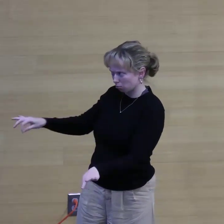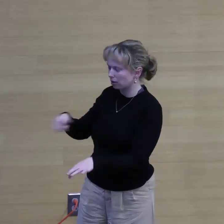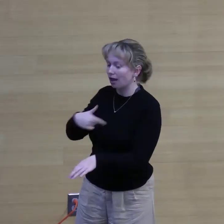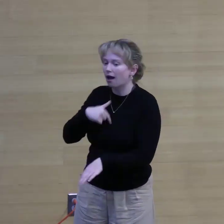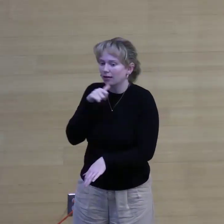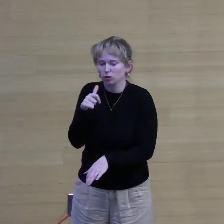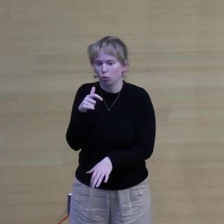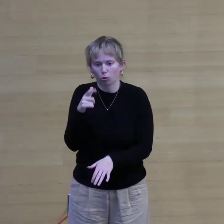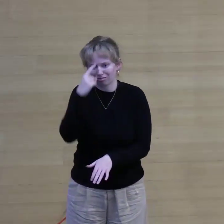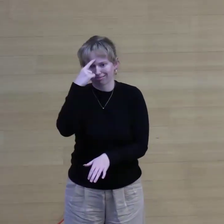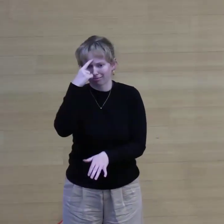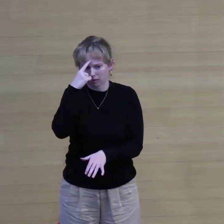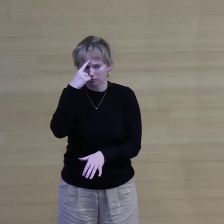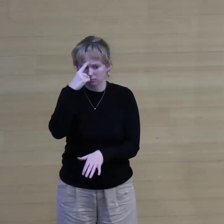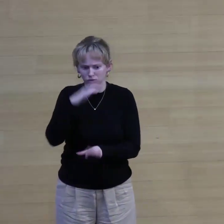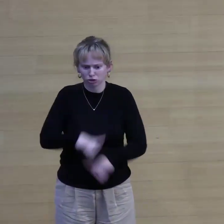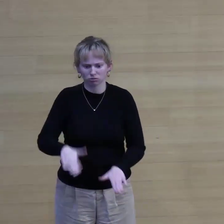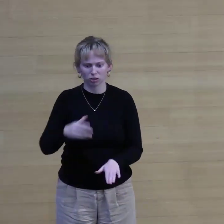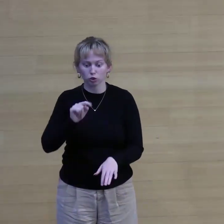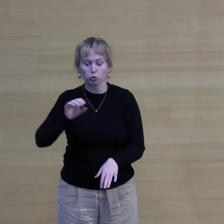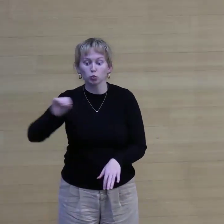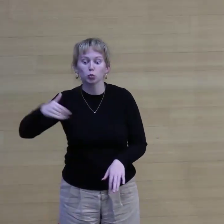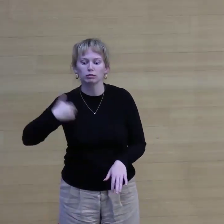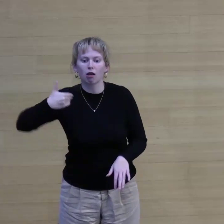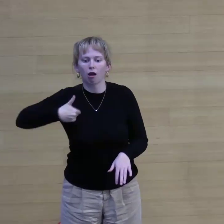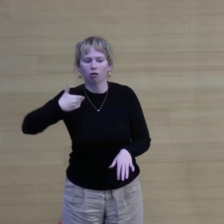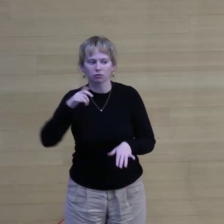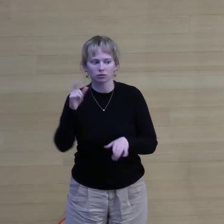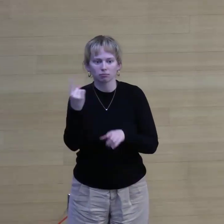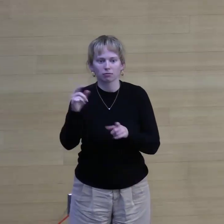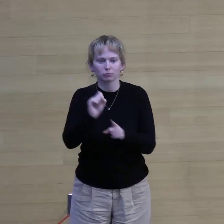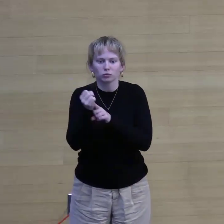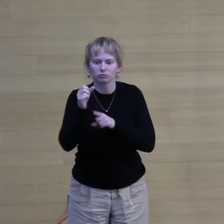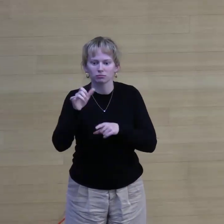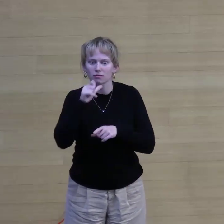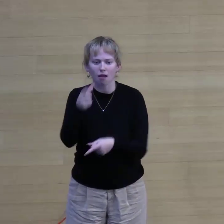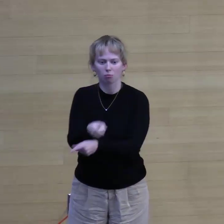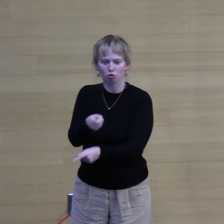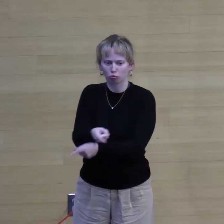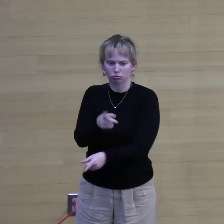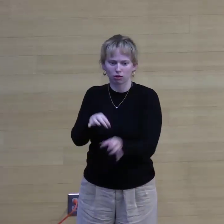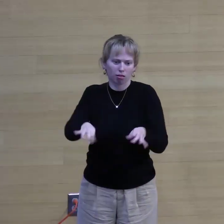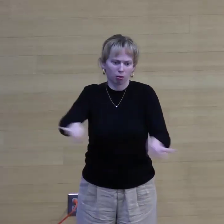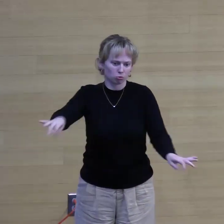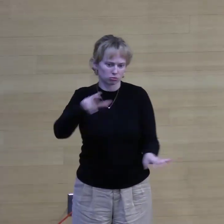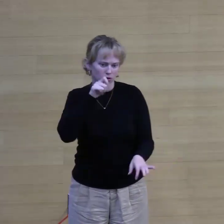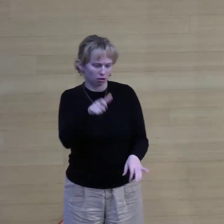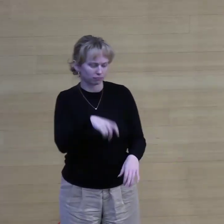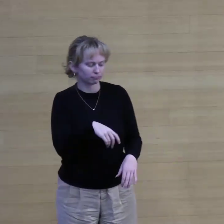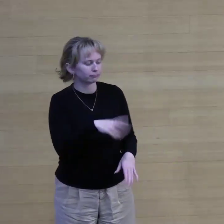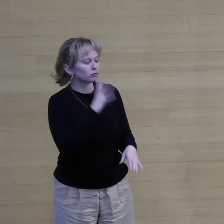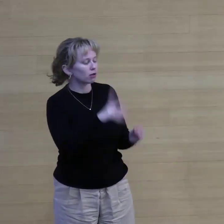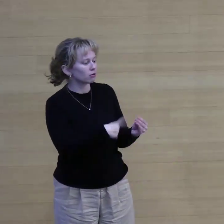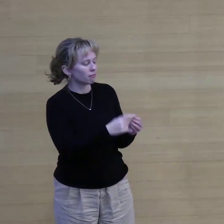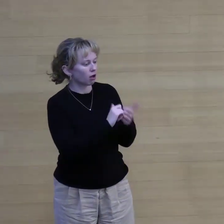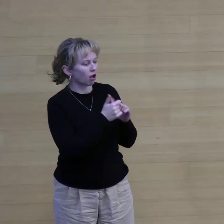too young. I don't think there's an age where something like that isn't appropriate. Talking about how